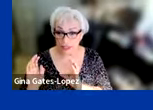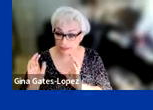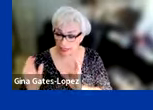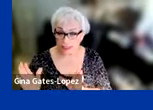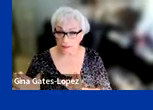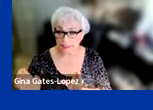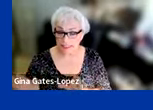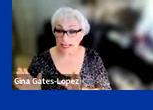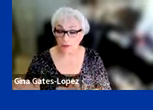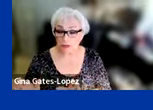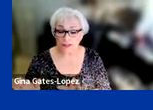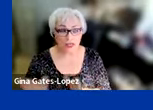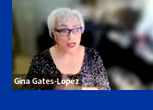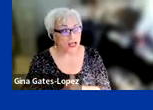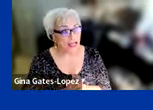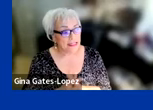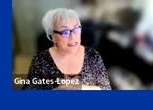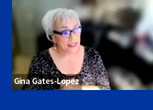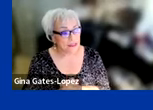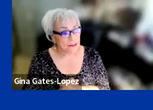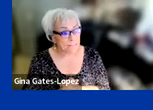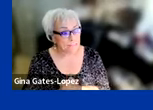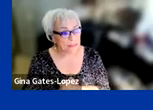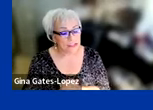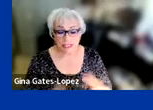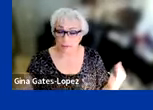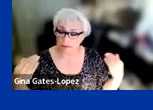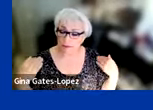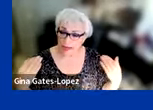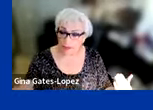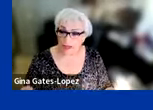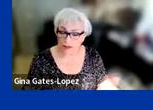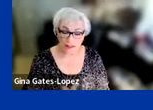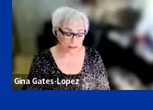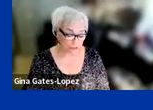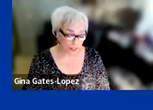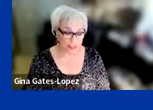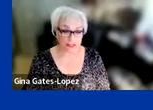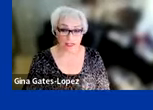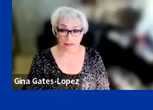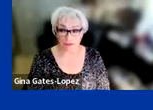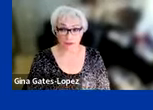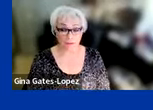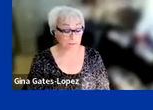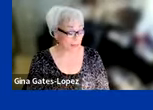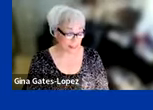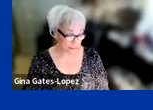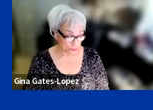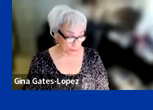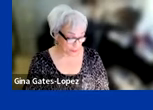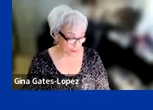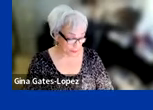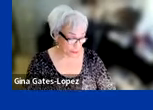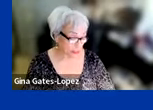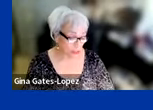then it's got to be 6 hours. And just coming from a background of training online for many